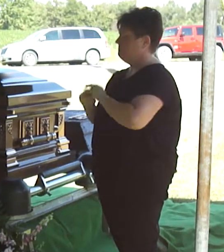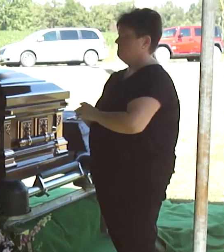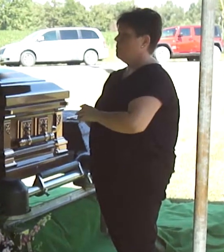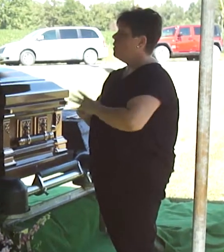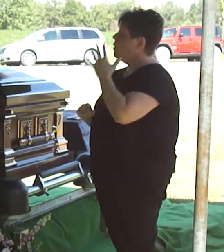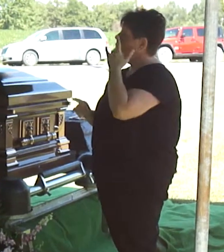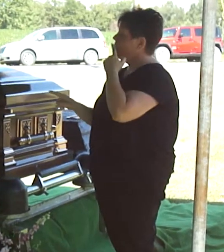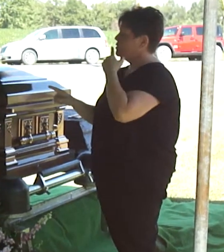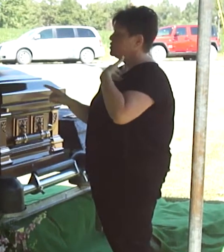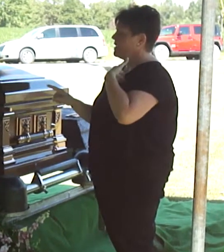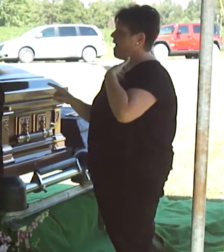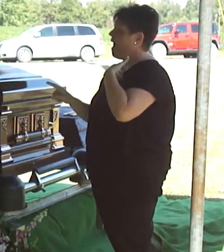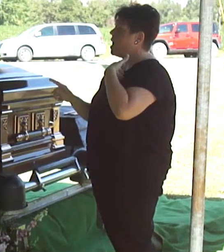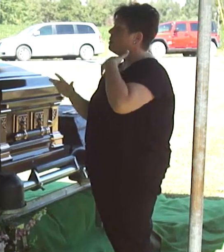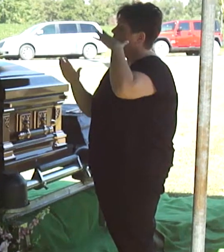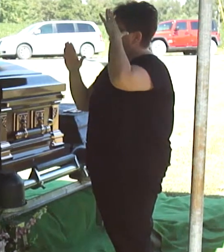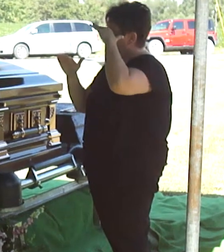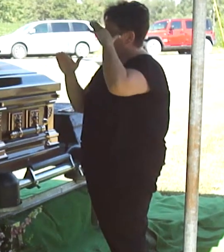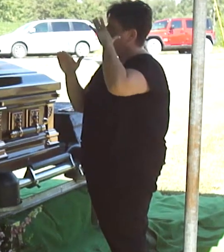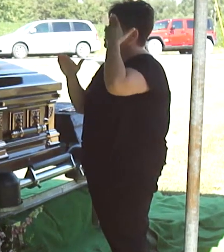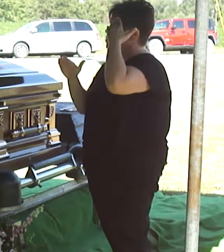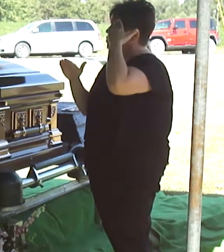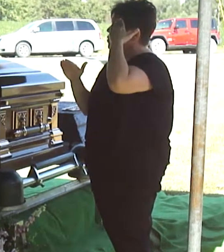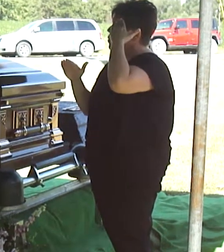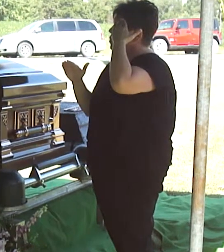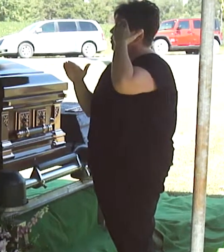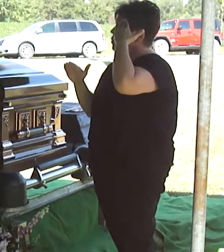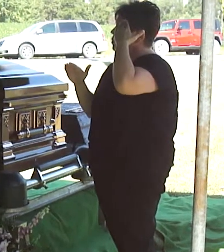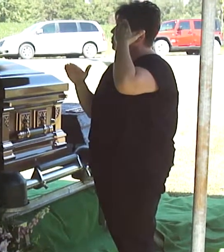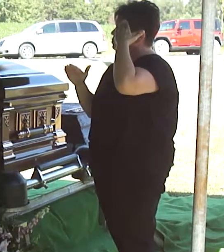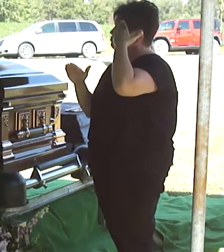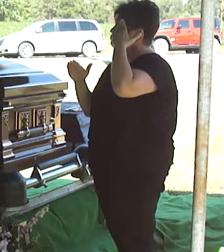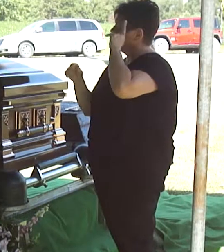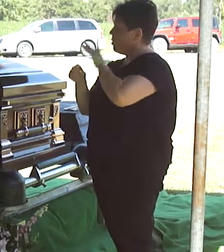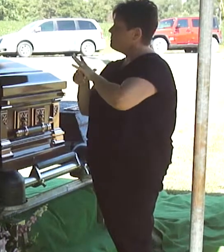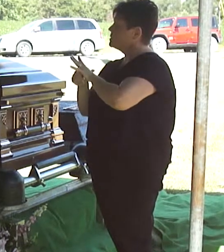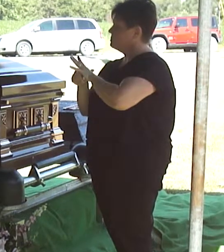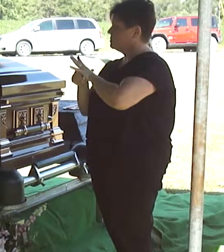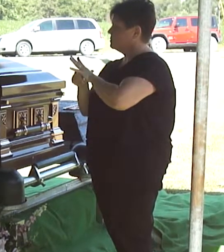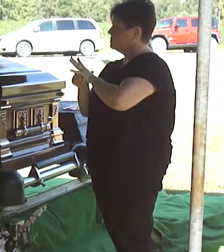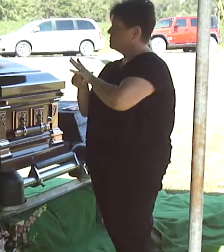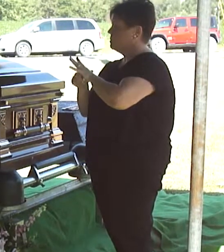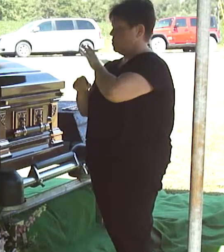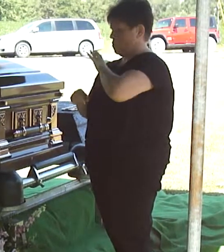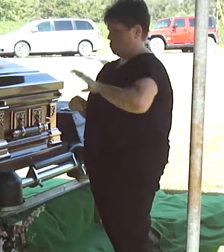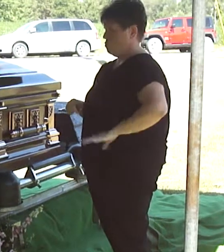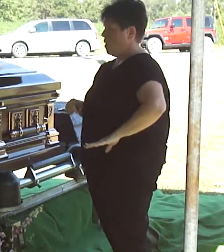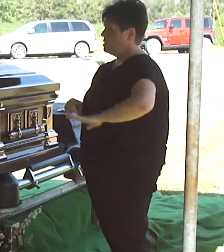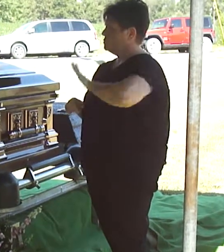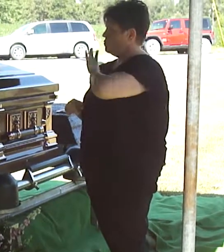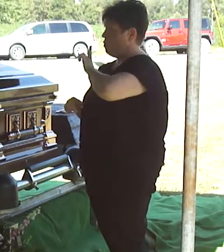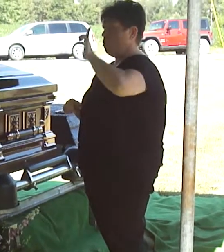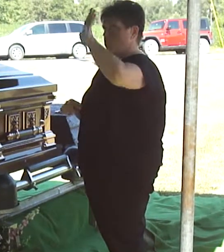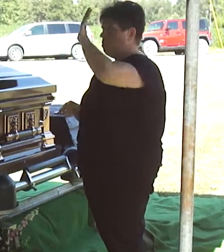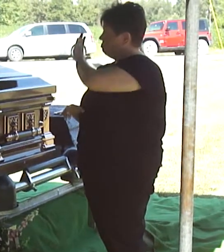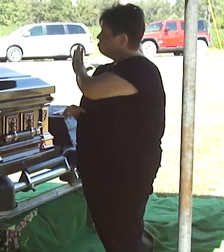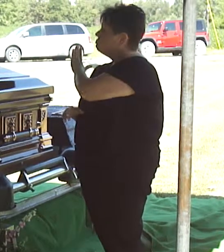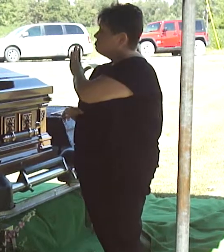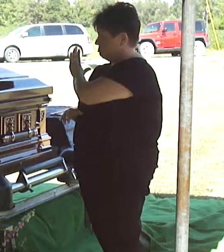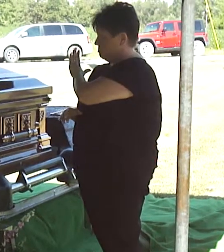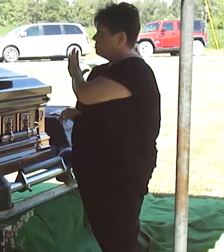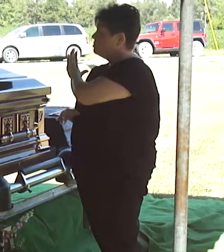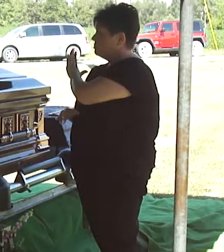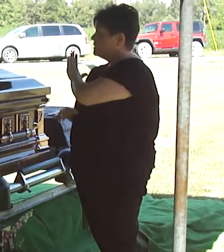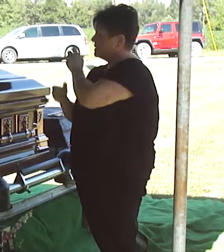Because Imogene had the hope. She had the assurance that Christ was her Lord and Savior.